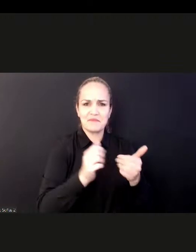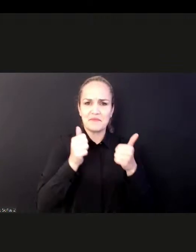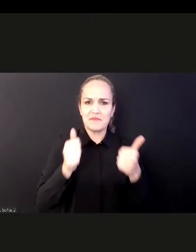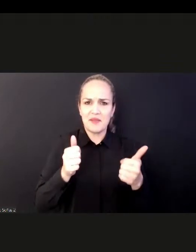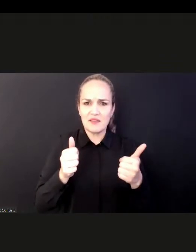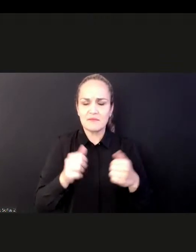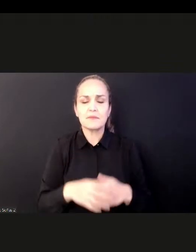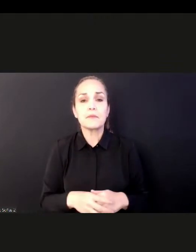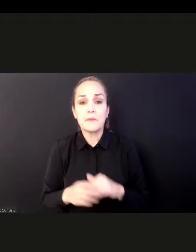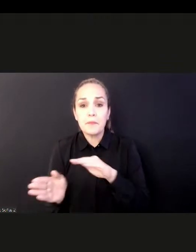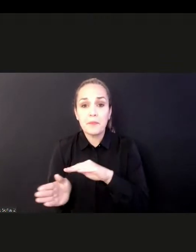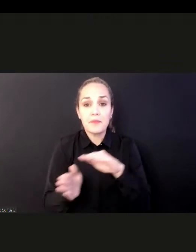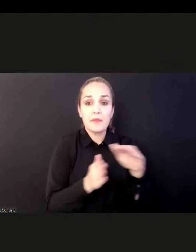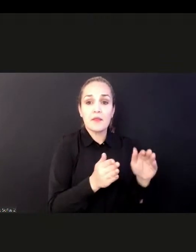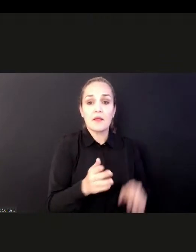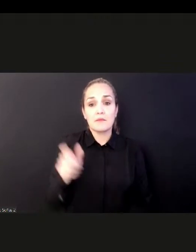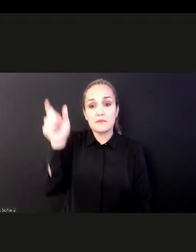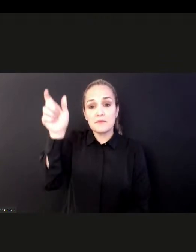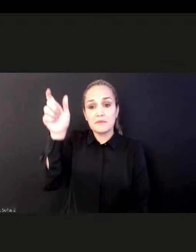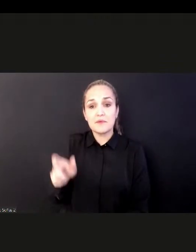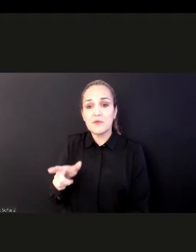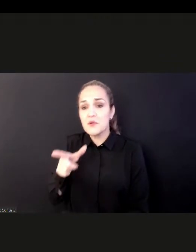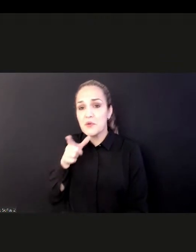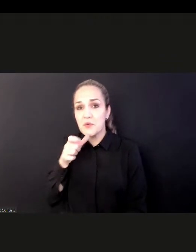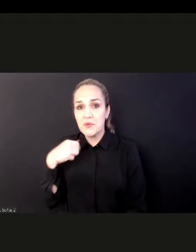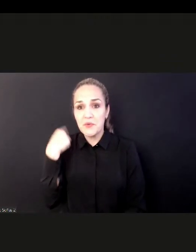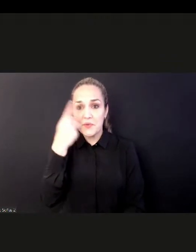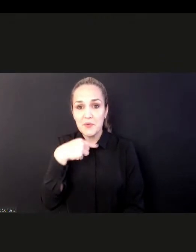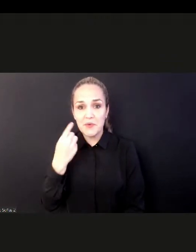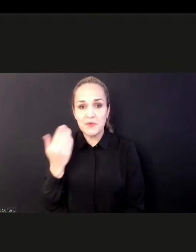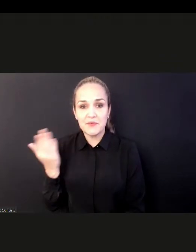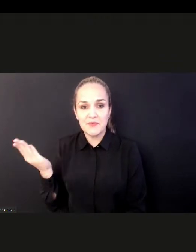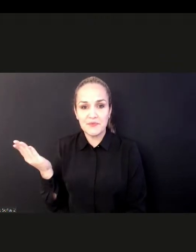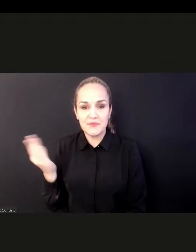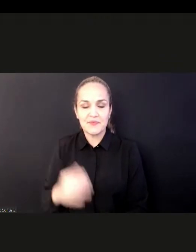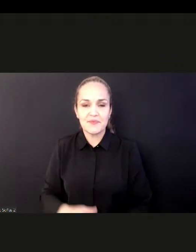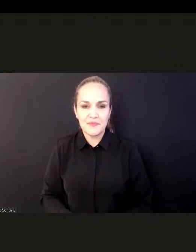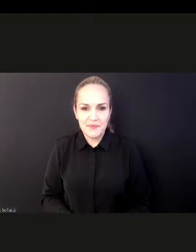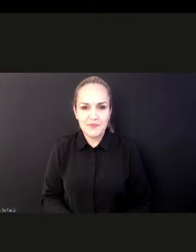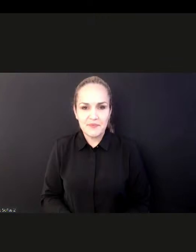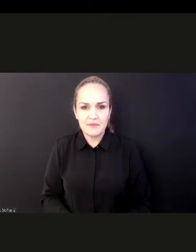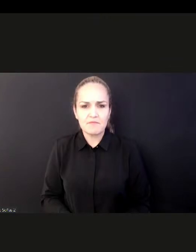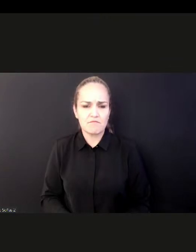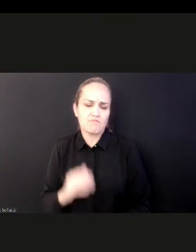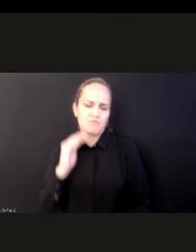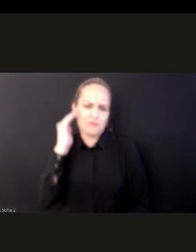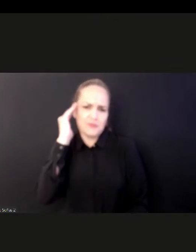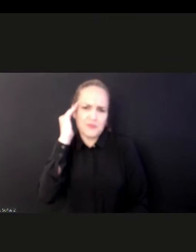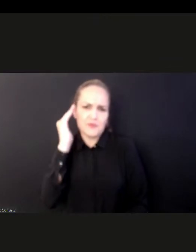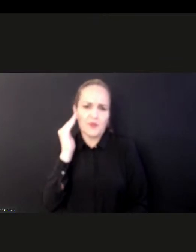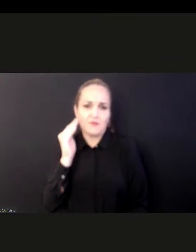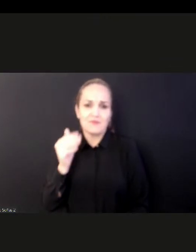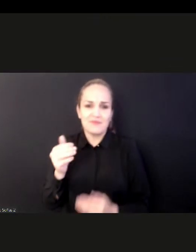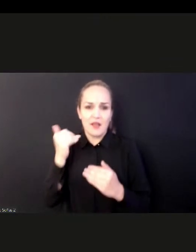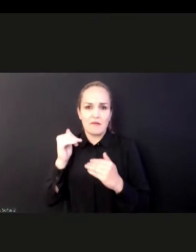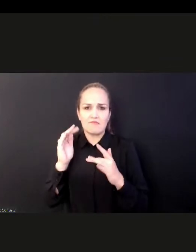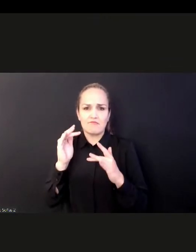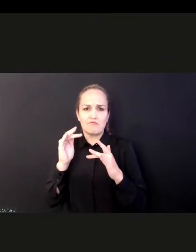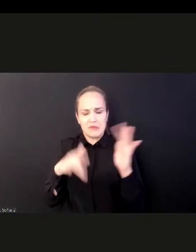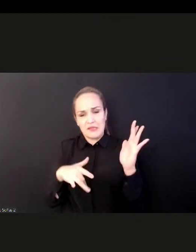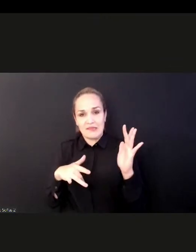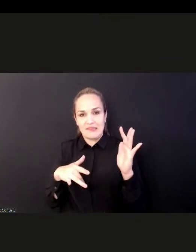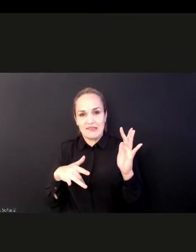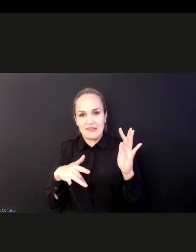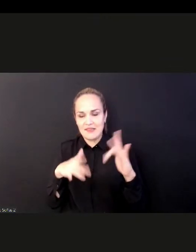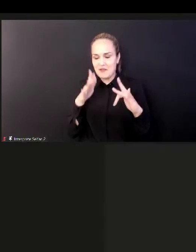you are online now. I know you lost connections, but please, I hope you can give your introduction to the panel right